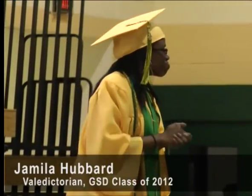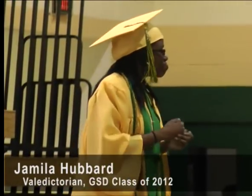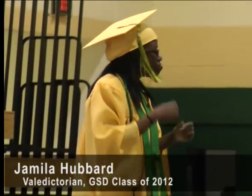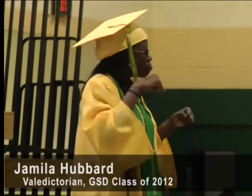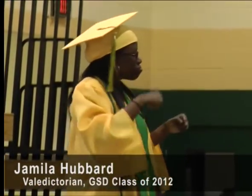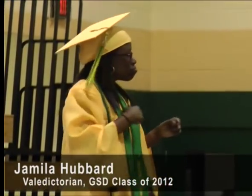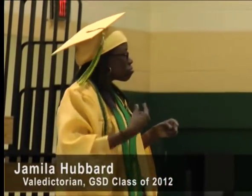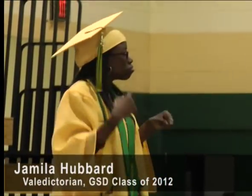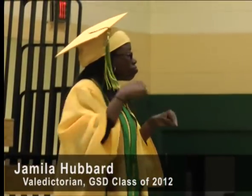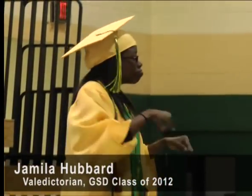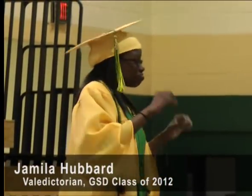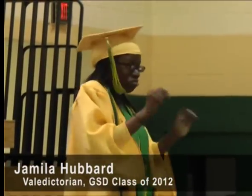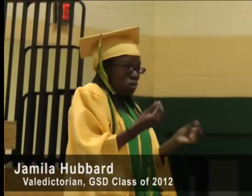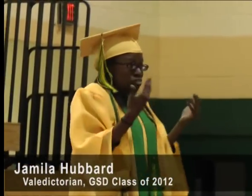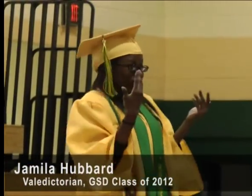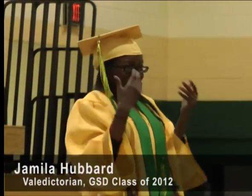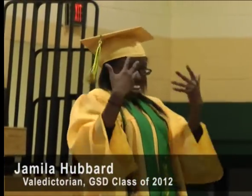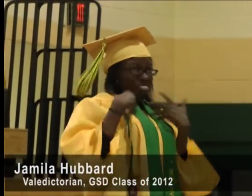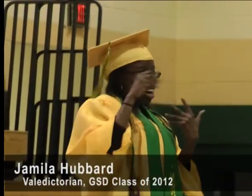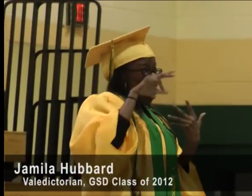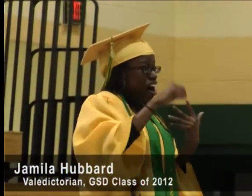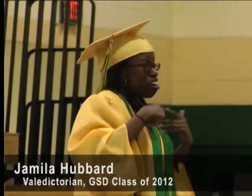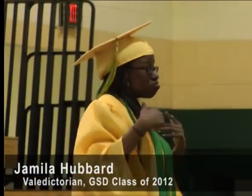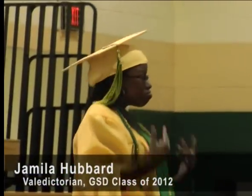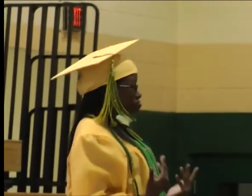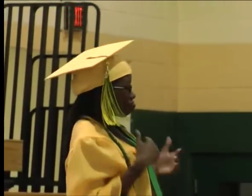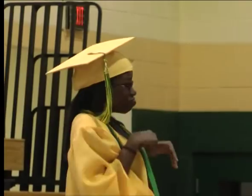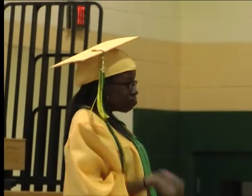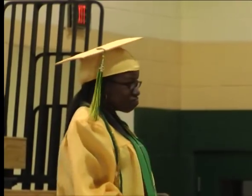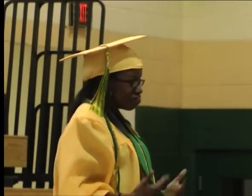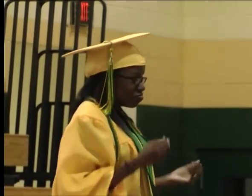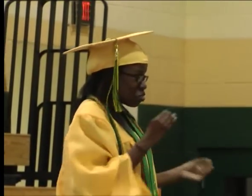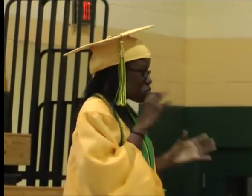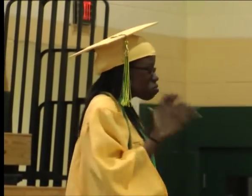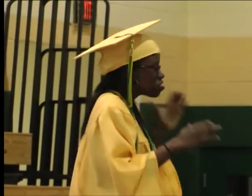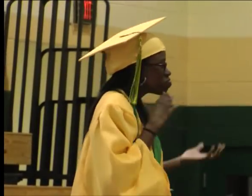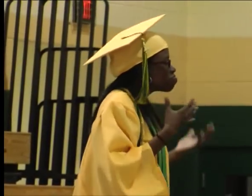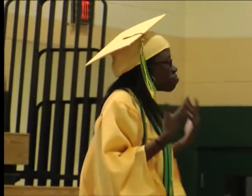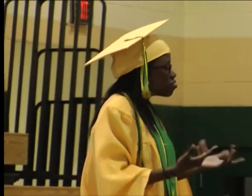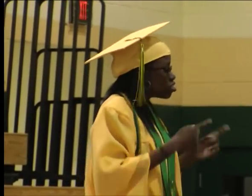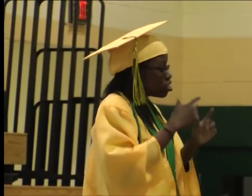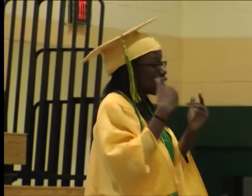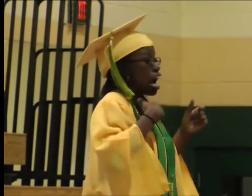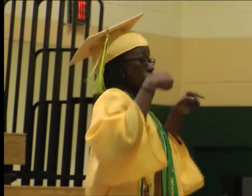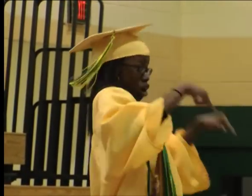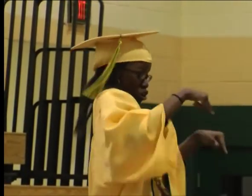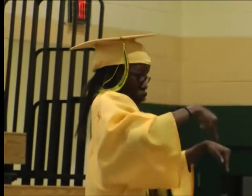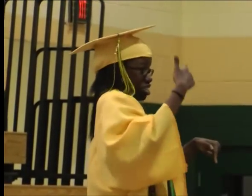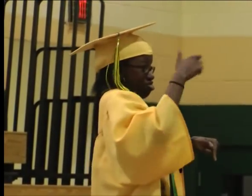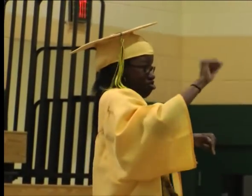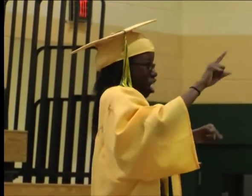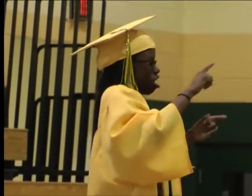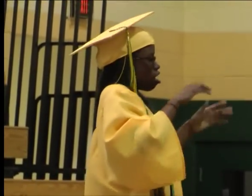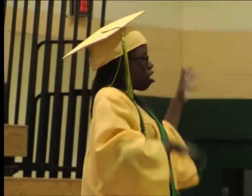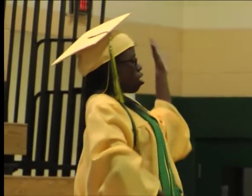because there were some of these students here, but at public school where I was raised, I wasn't familiar with that many deaf students.